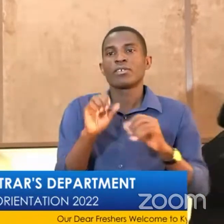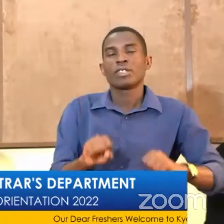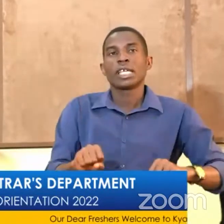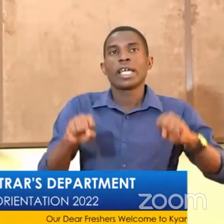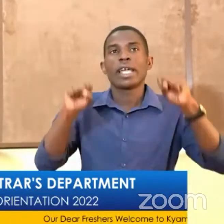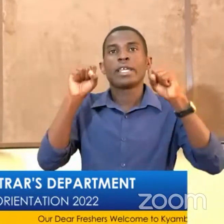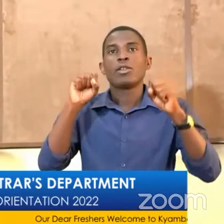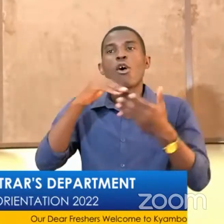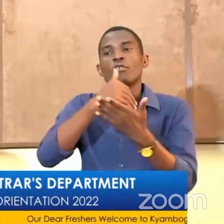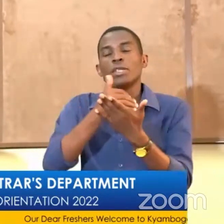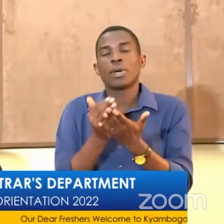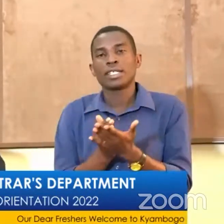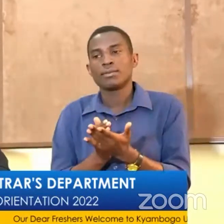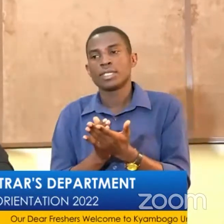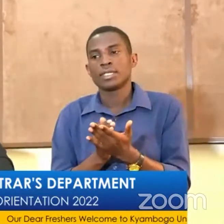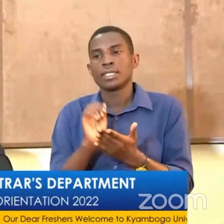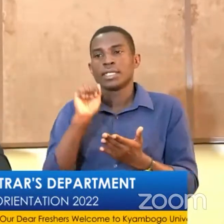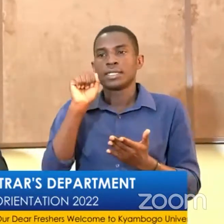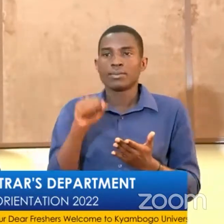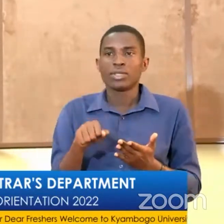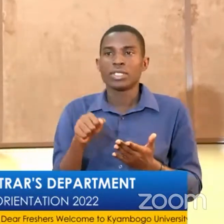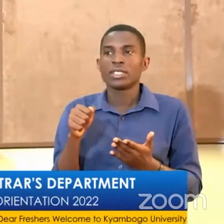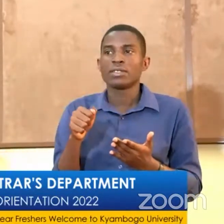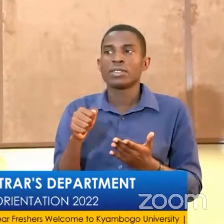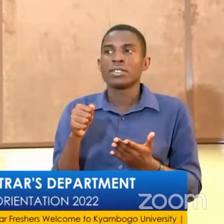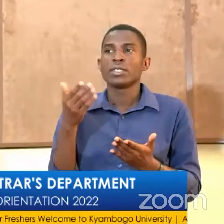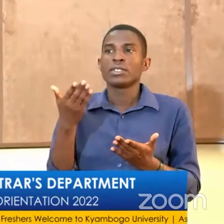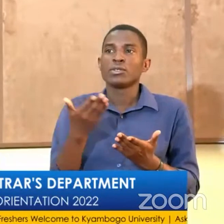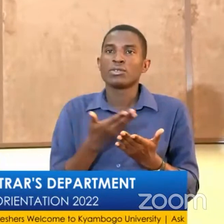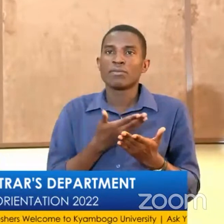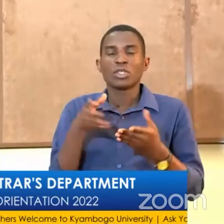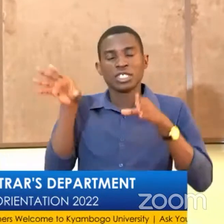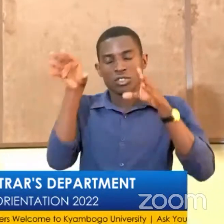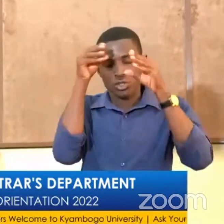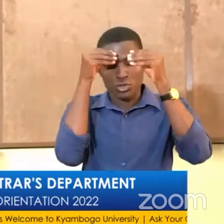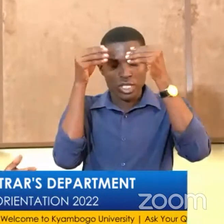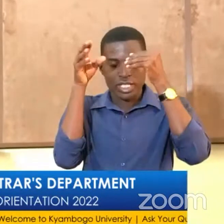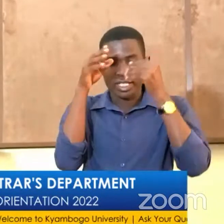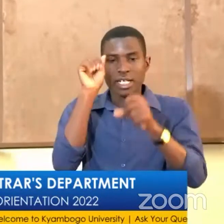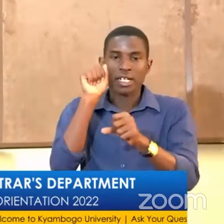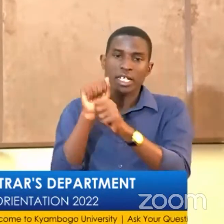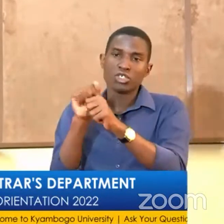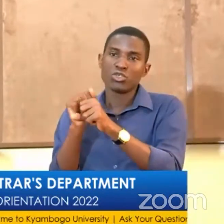department. Supposing you have BA with education and